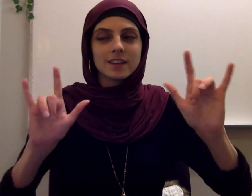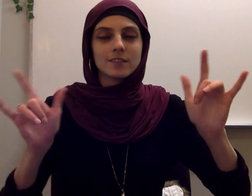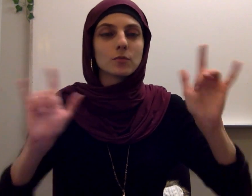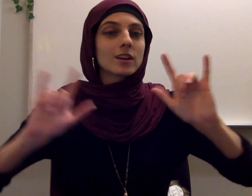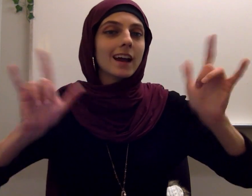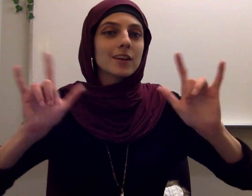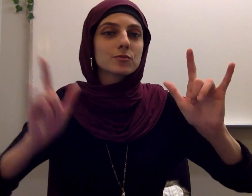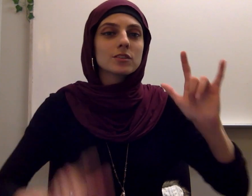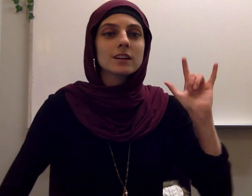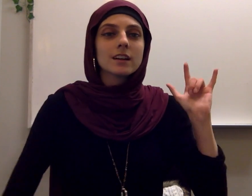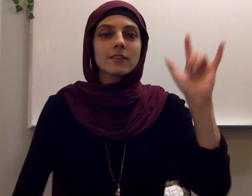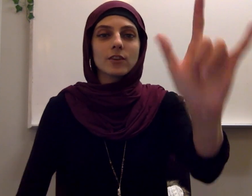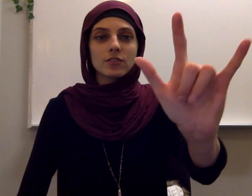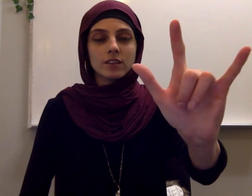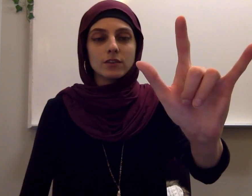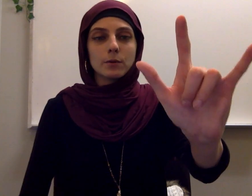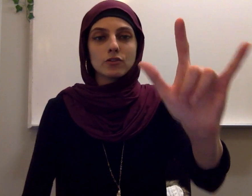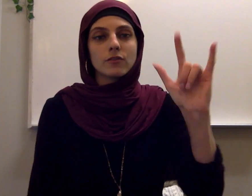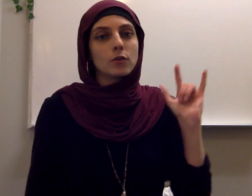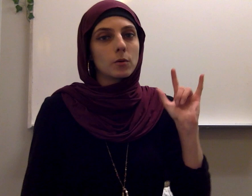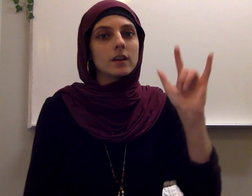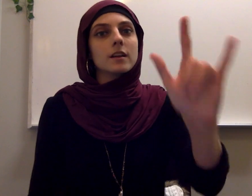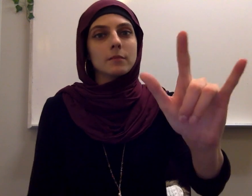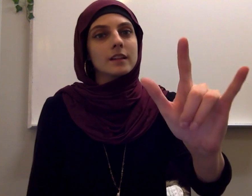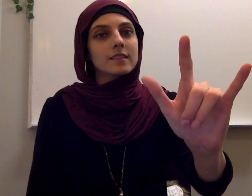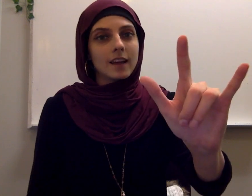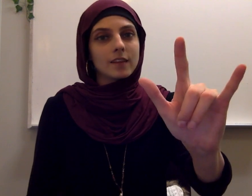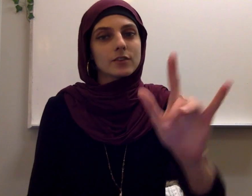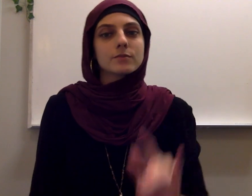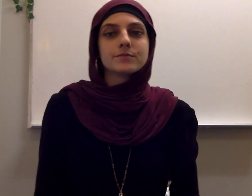more casual, versus if you push it forward, it means I love you.